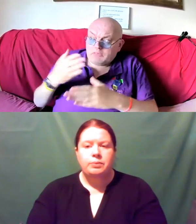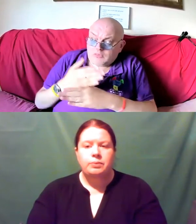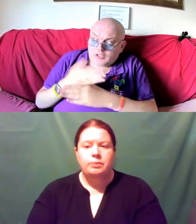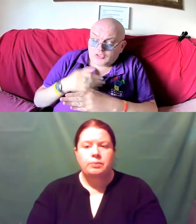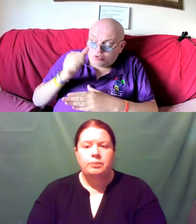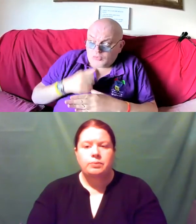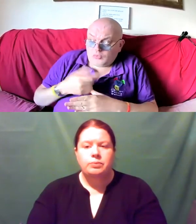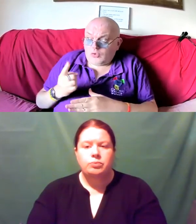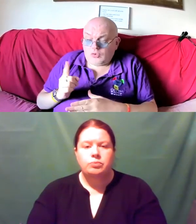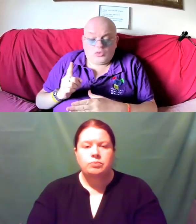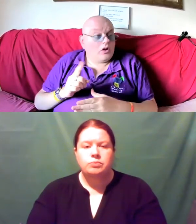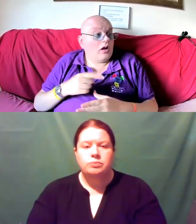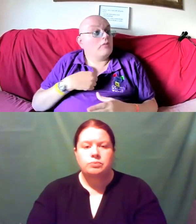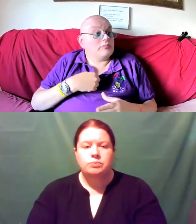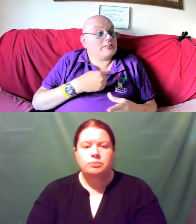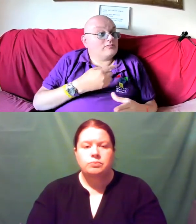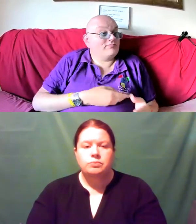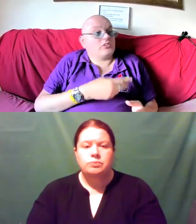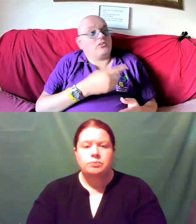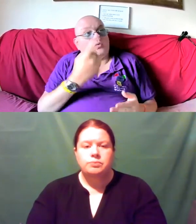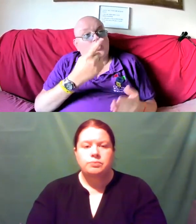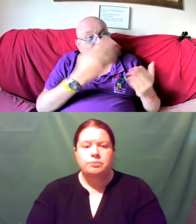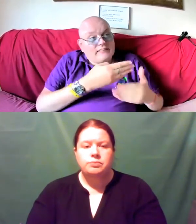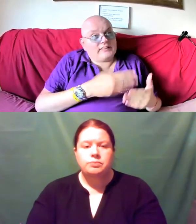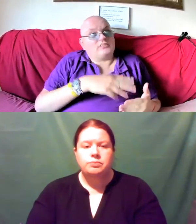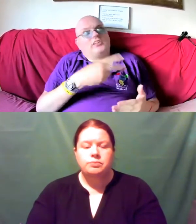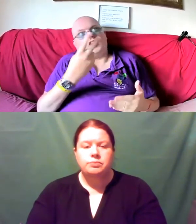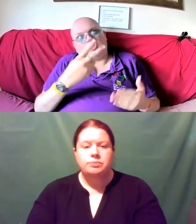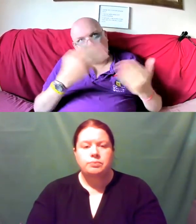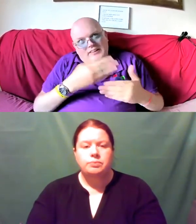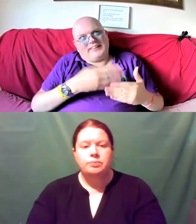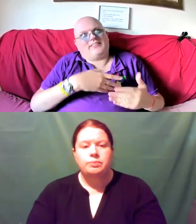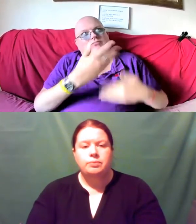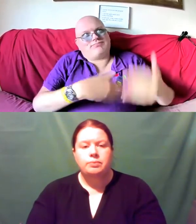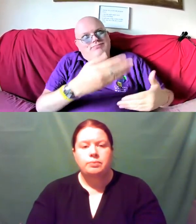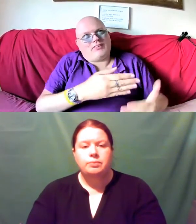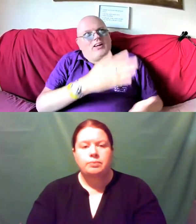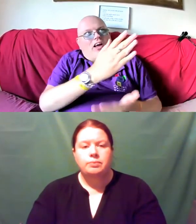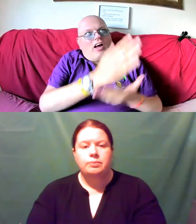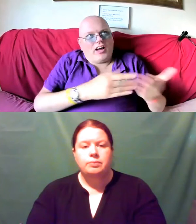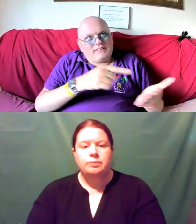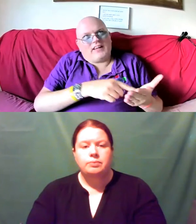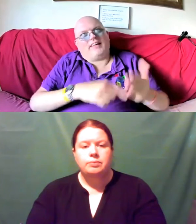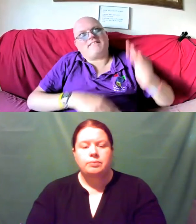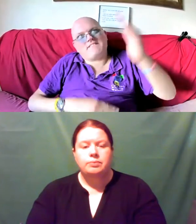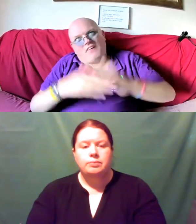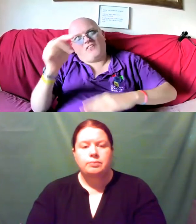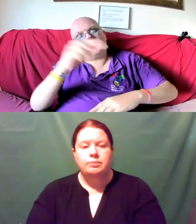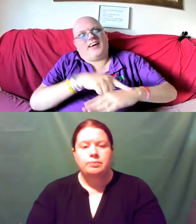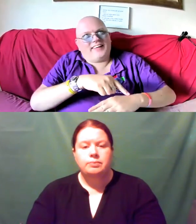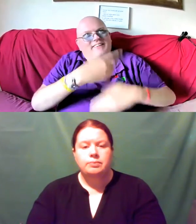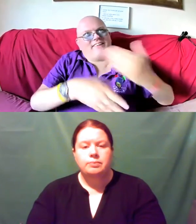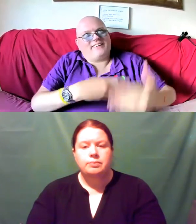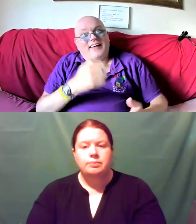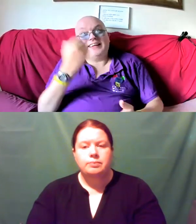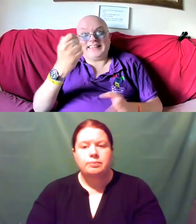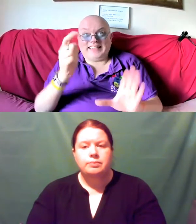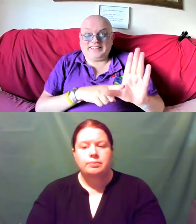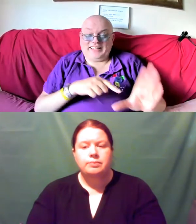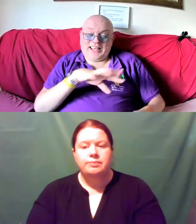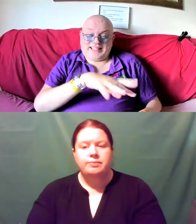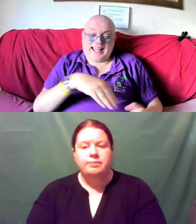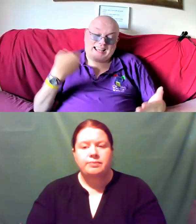went from one evening a week to two to four, you know, so to half-time hours to full-time hours, you know, and was there for 10 years overall.